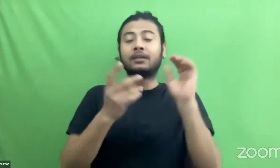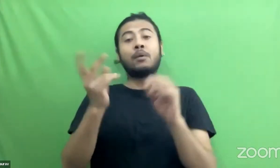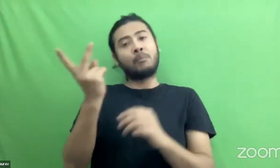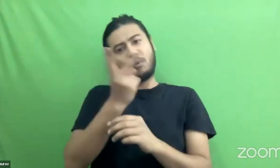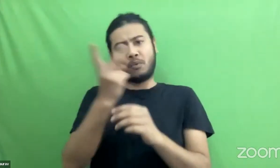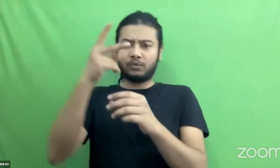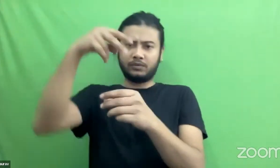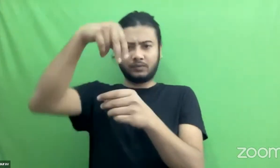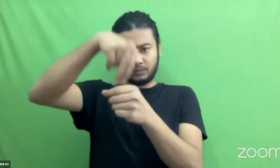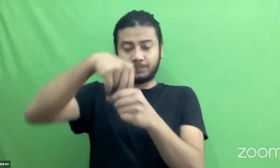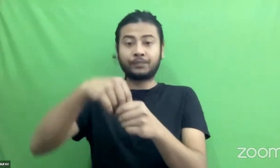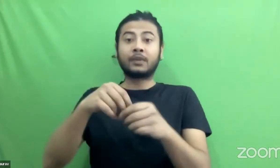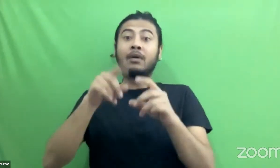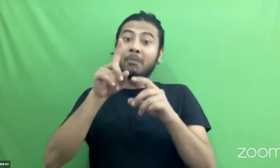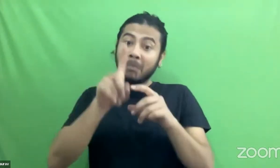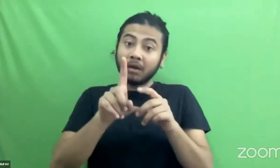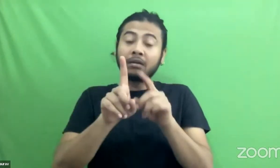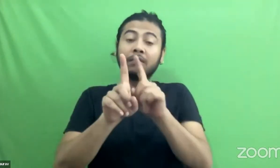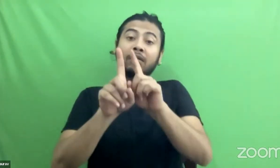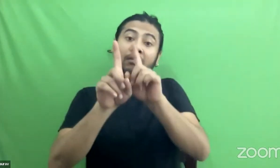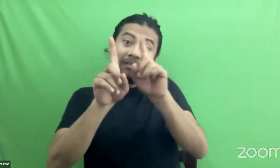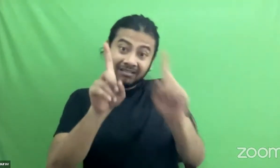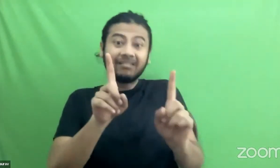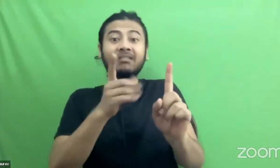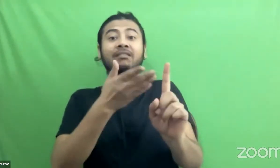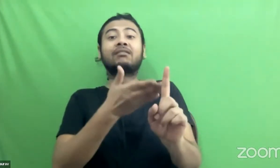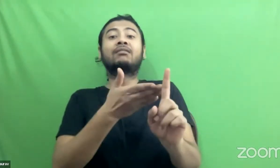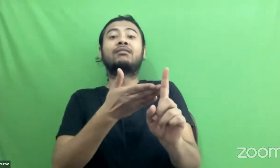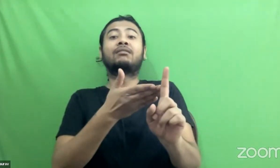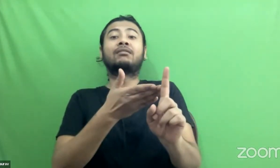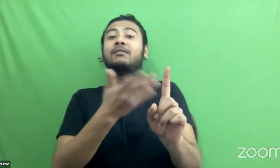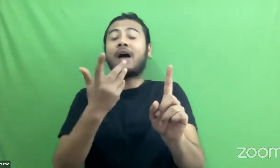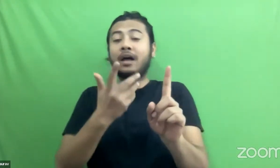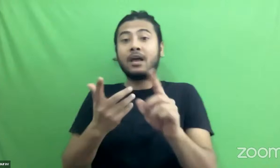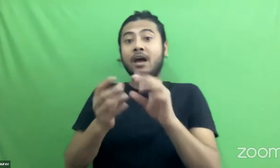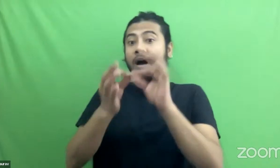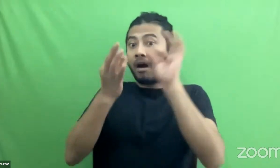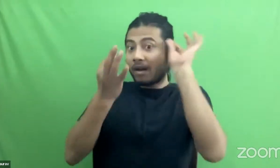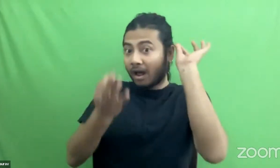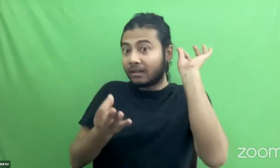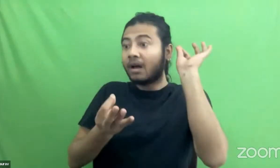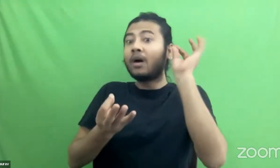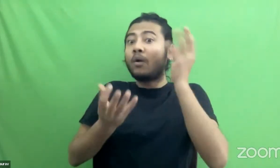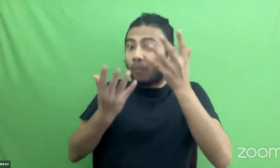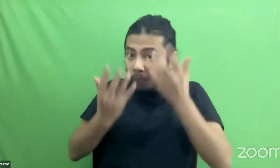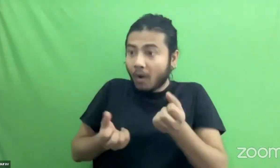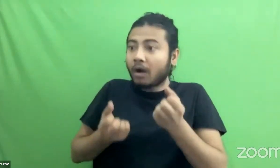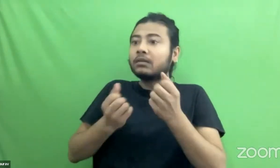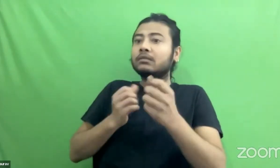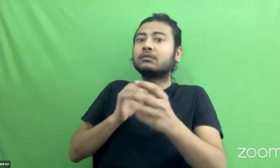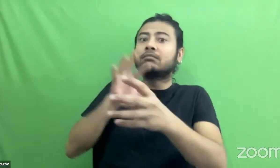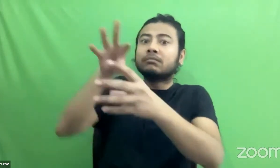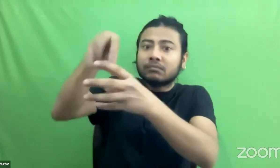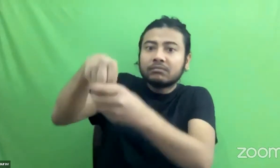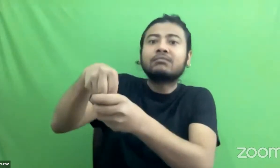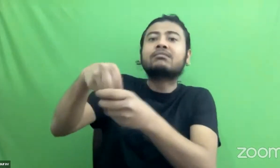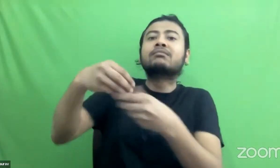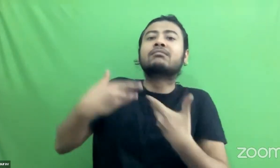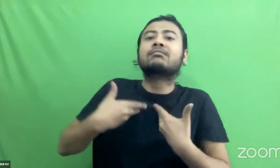But at the same time, Radharani also wanted to participate in this Leela. When Mahaprabhu came, when Krishna